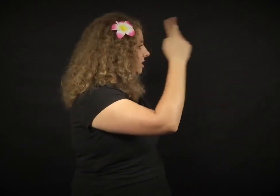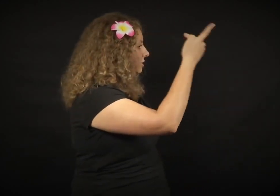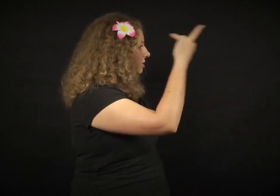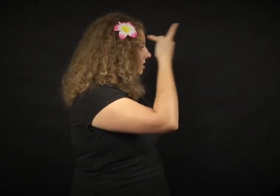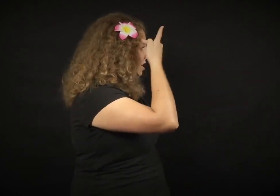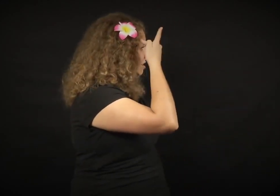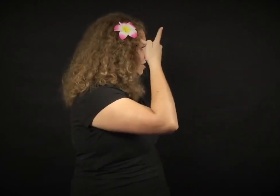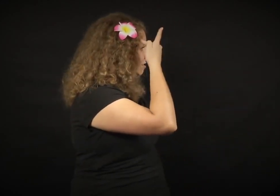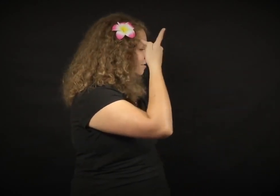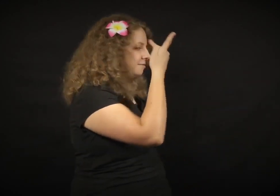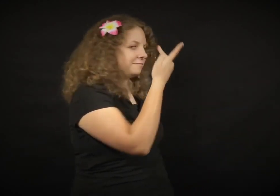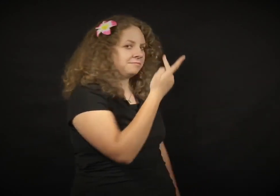Misunderstand.